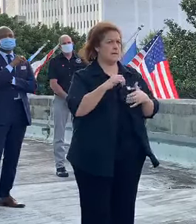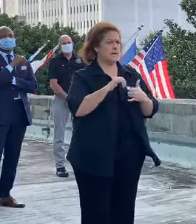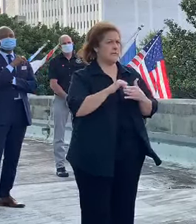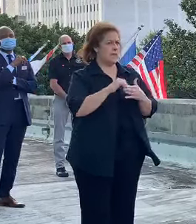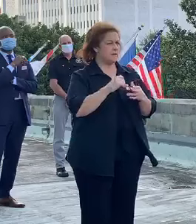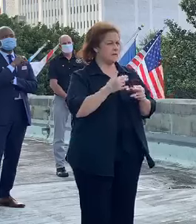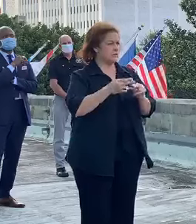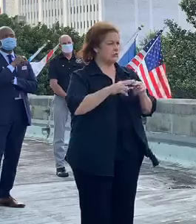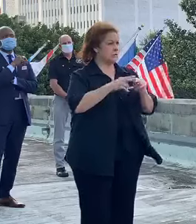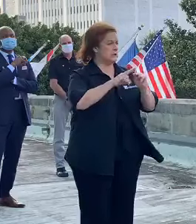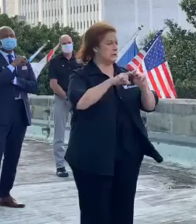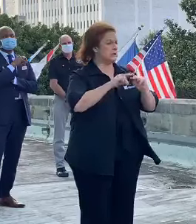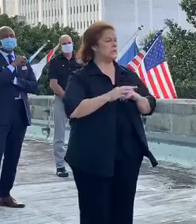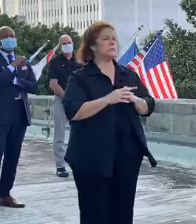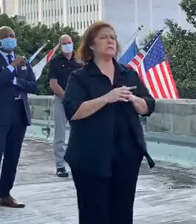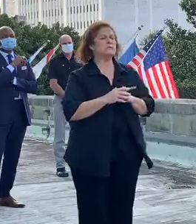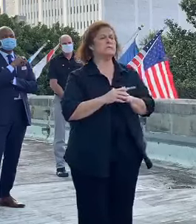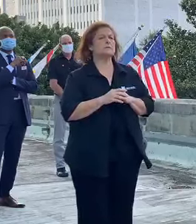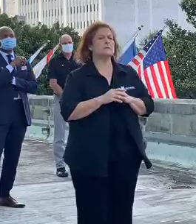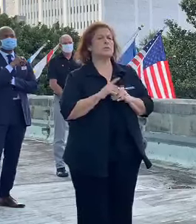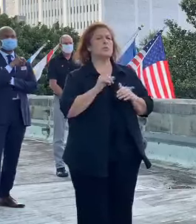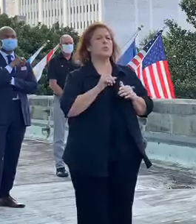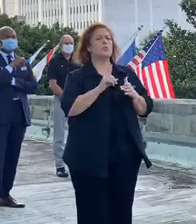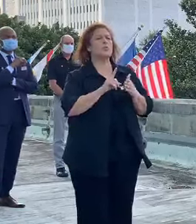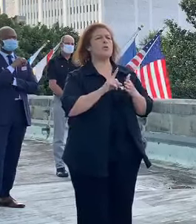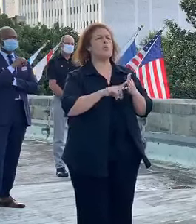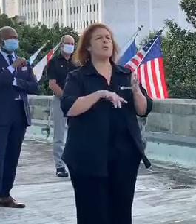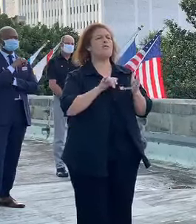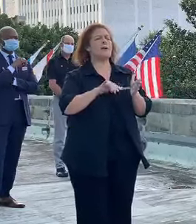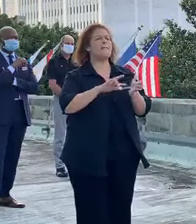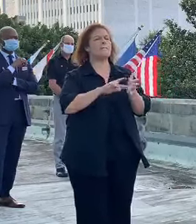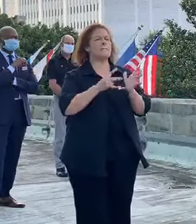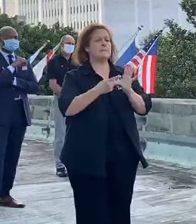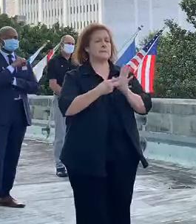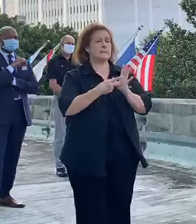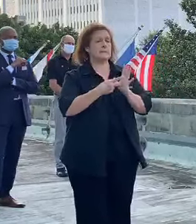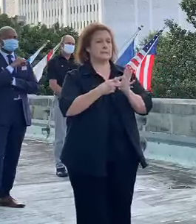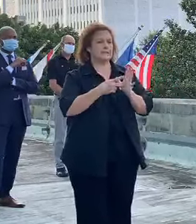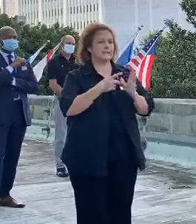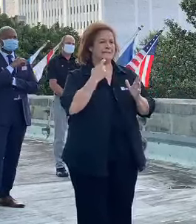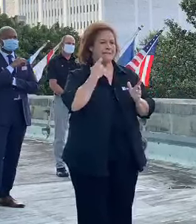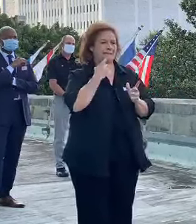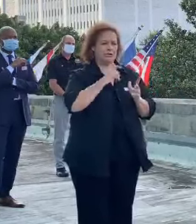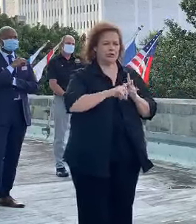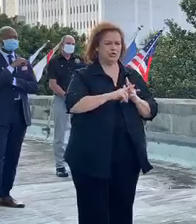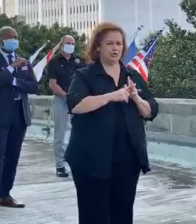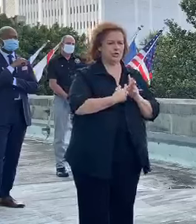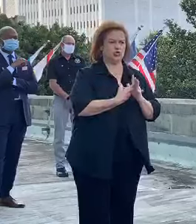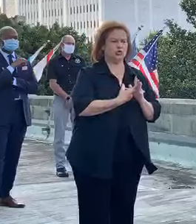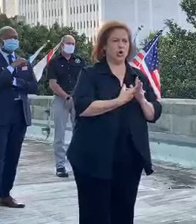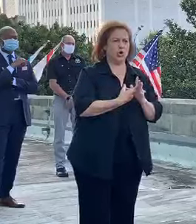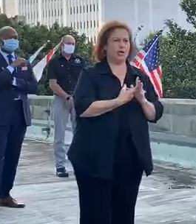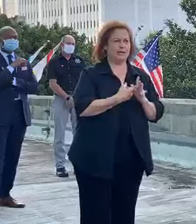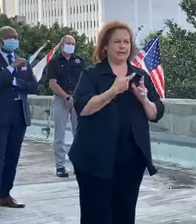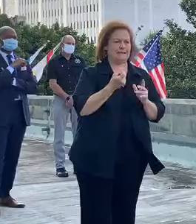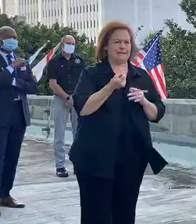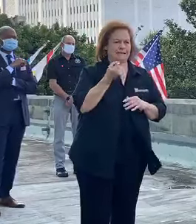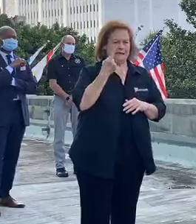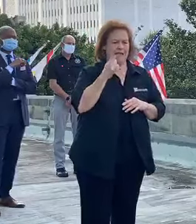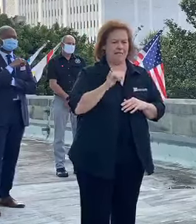on the rise. So what that phenomenon is just starting to be described and understood.